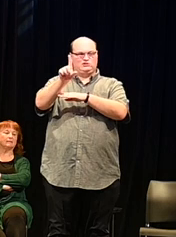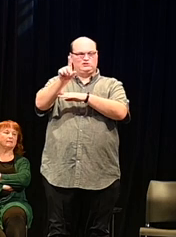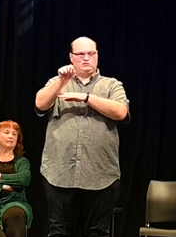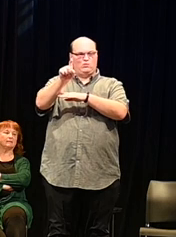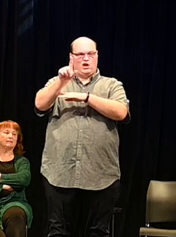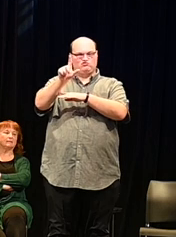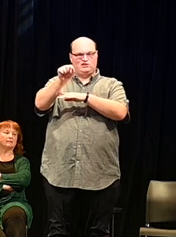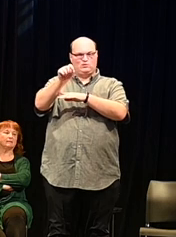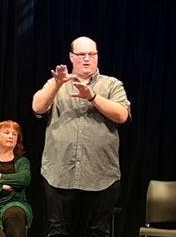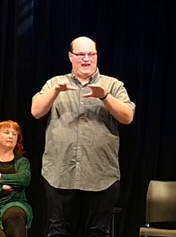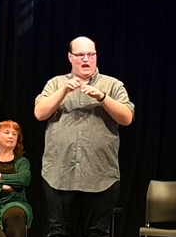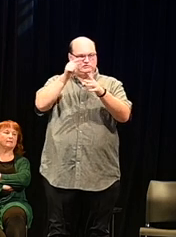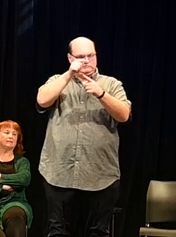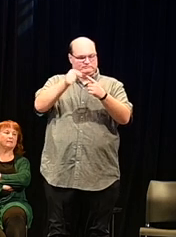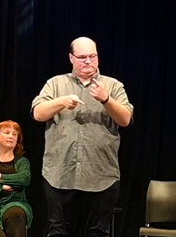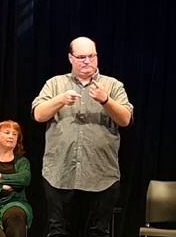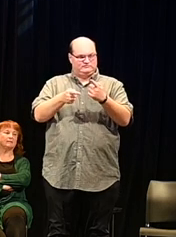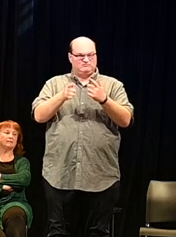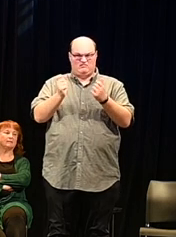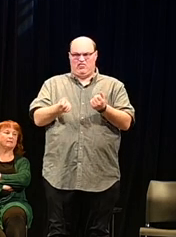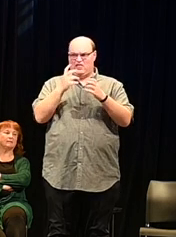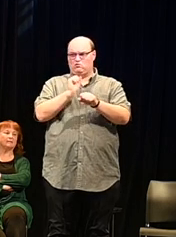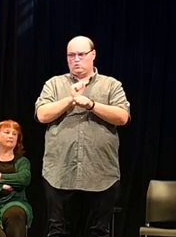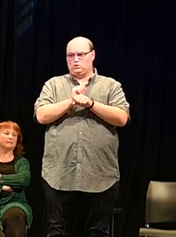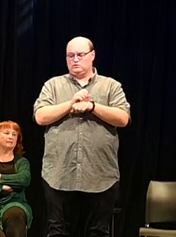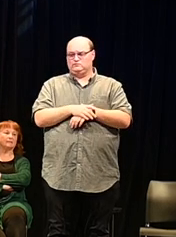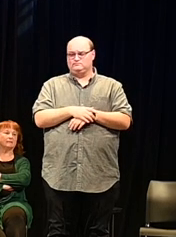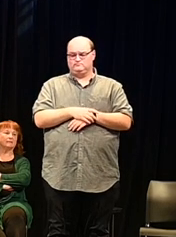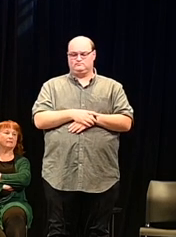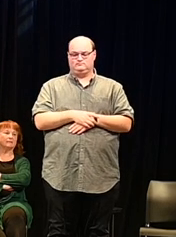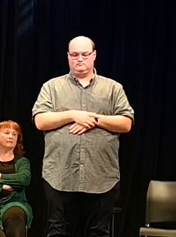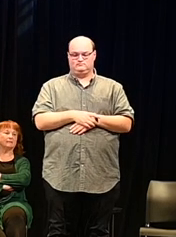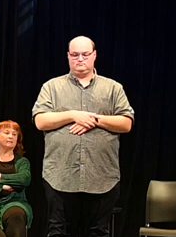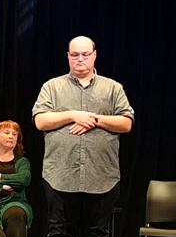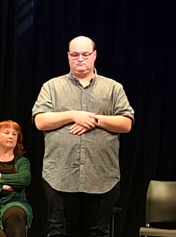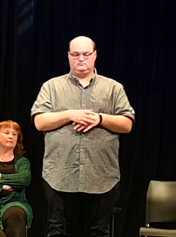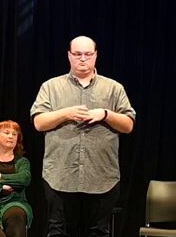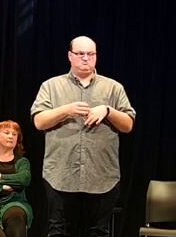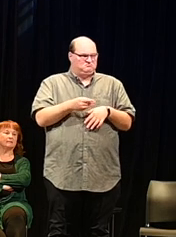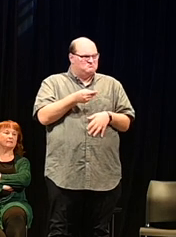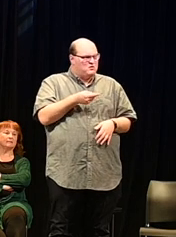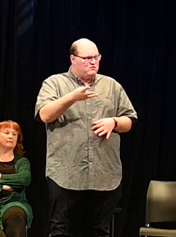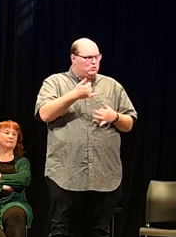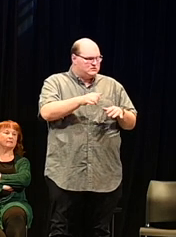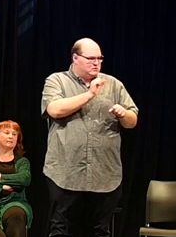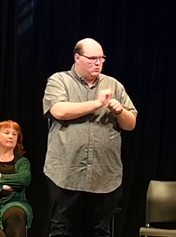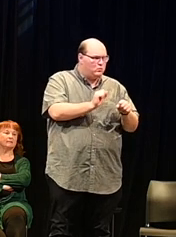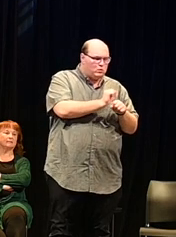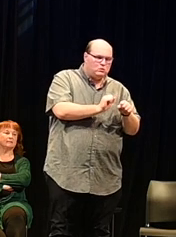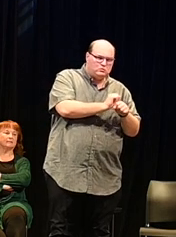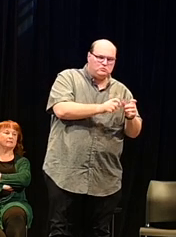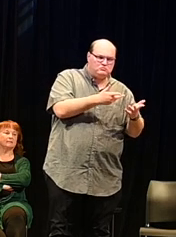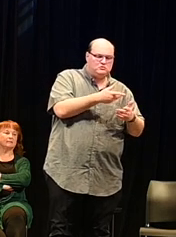action items. That was a lot of work. A number of those items are still in process simply by virtue of the fact